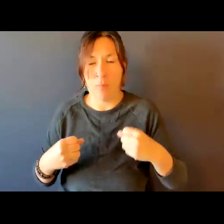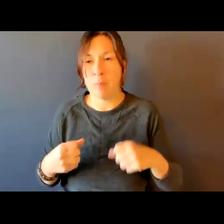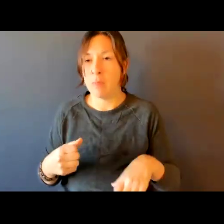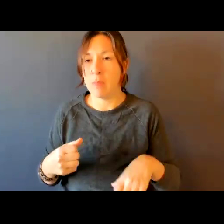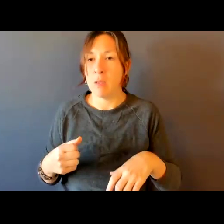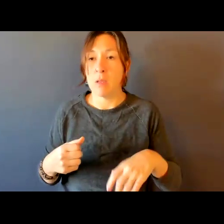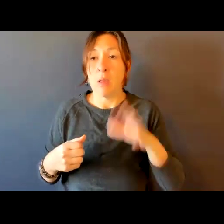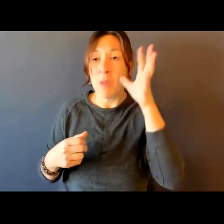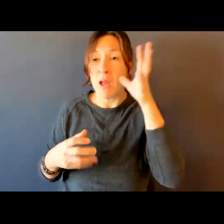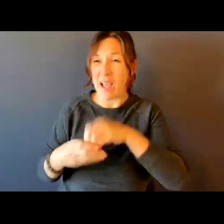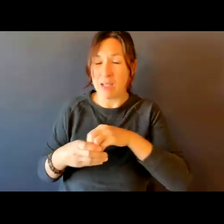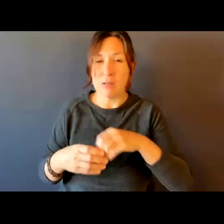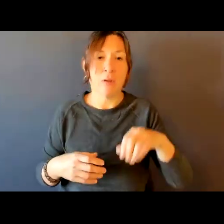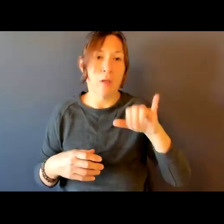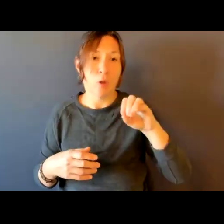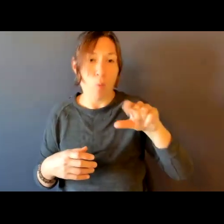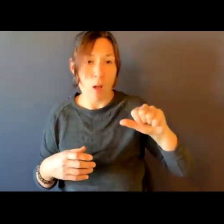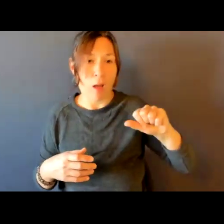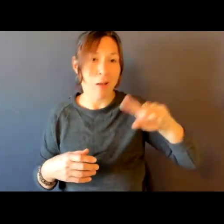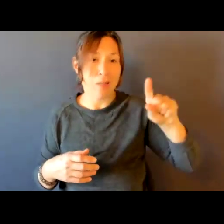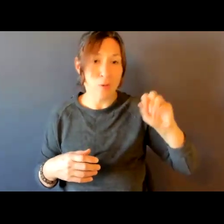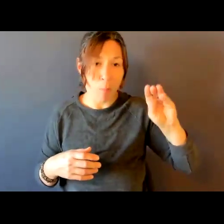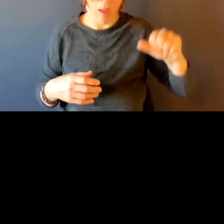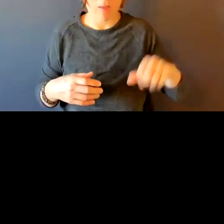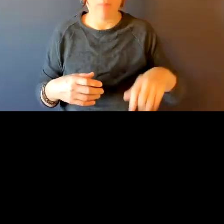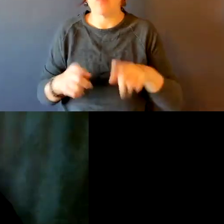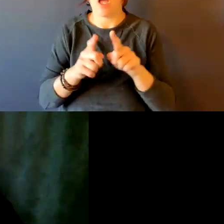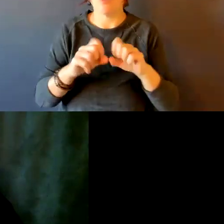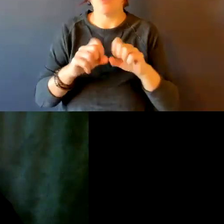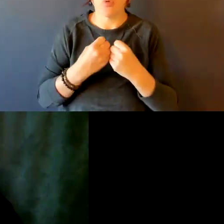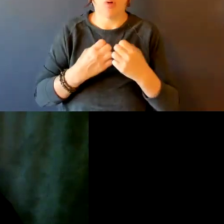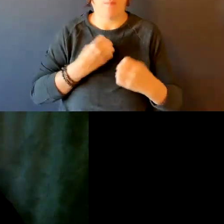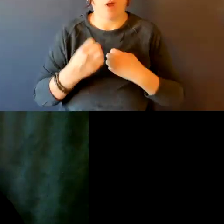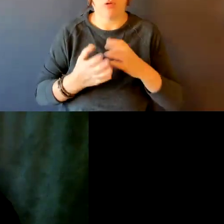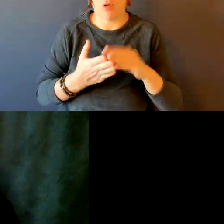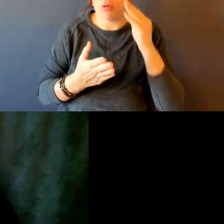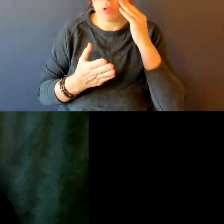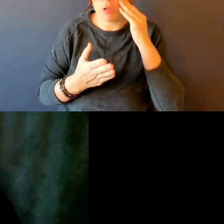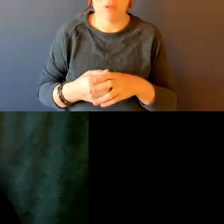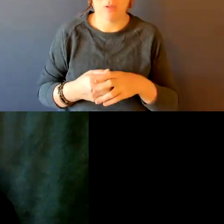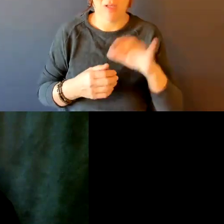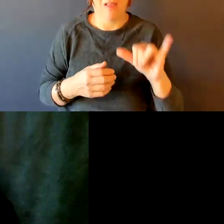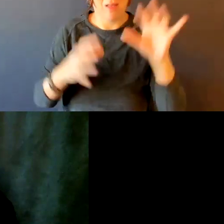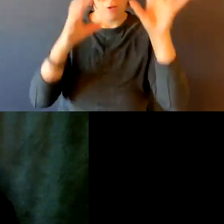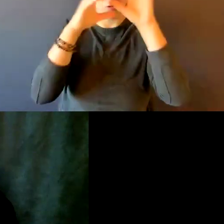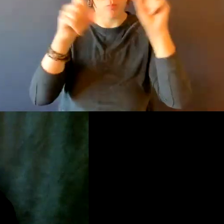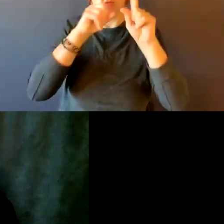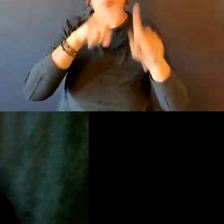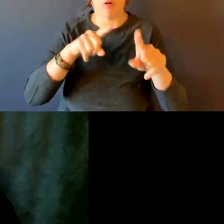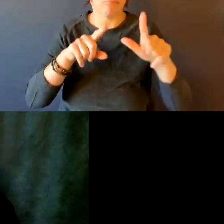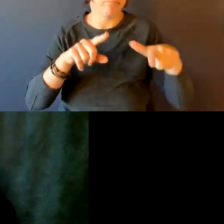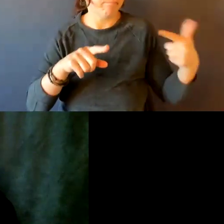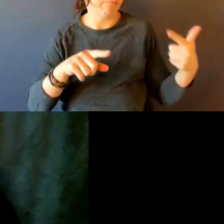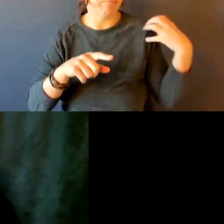Zumba, and social emotional learning activities. And that is the superintendent's report. Back to you,